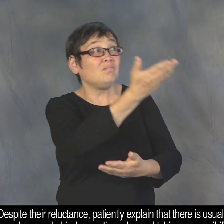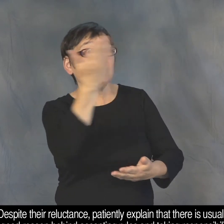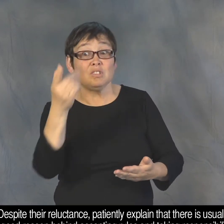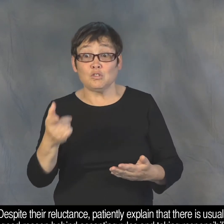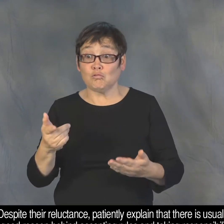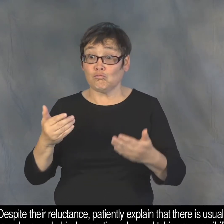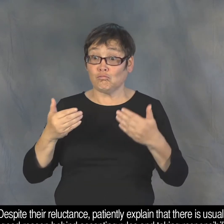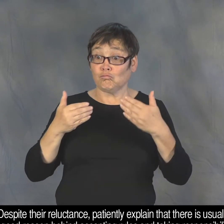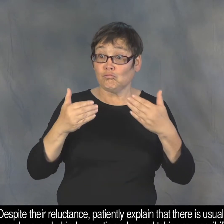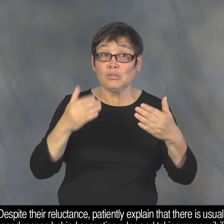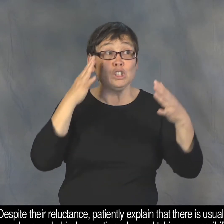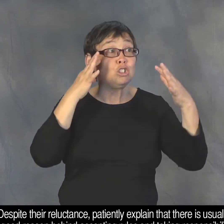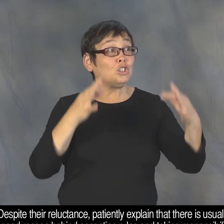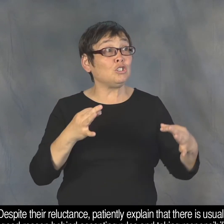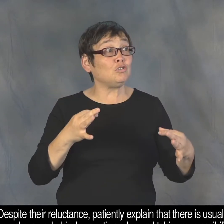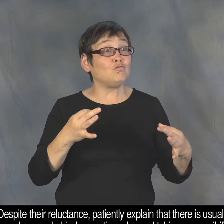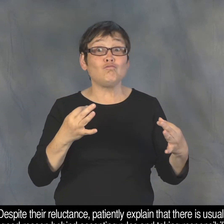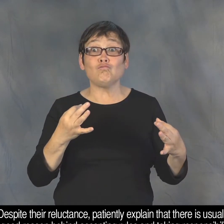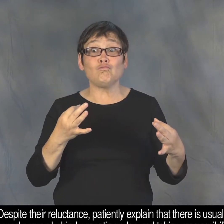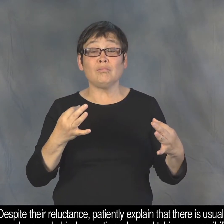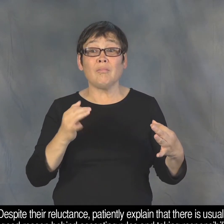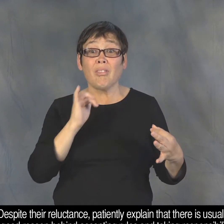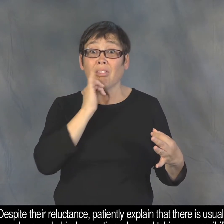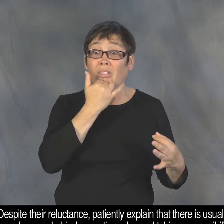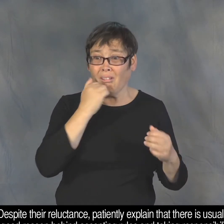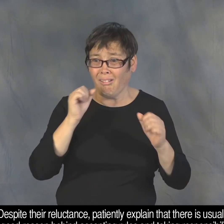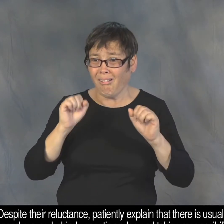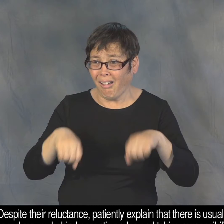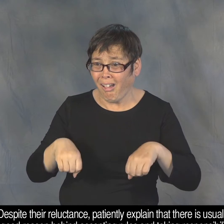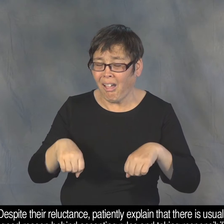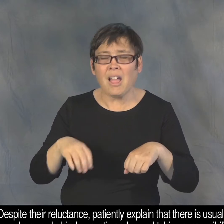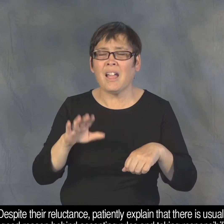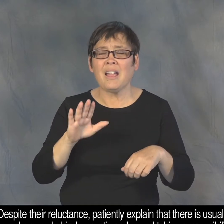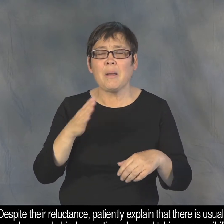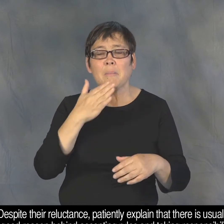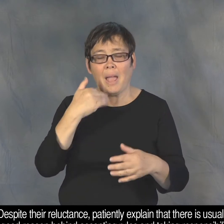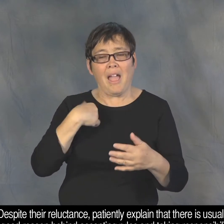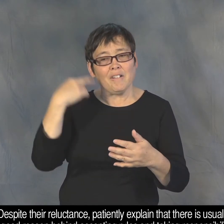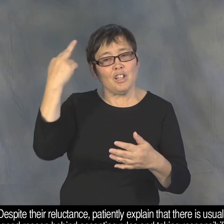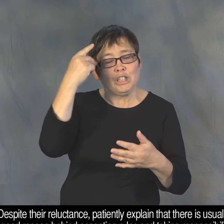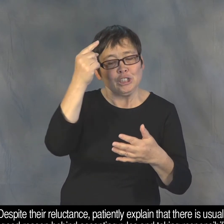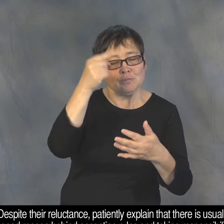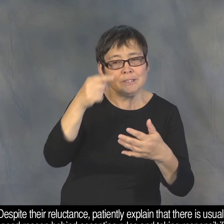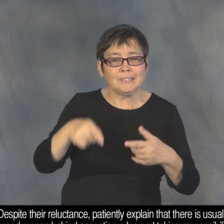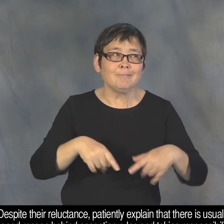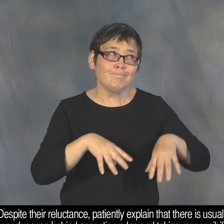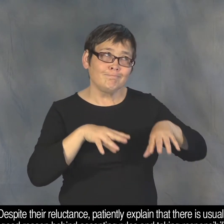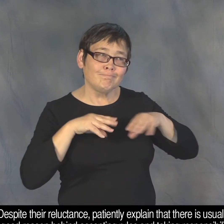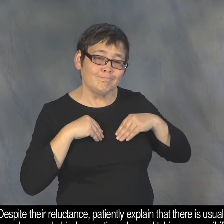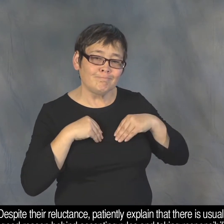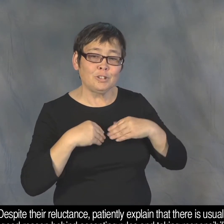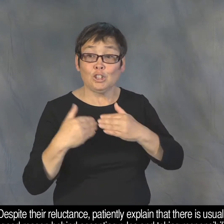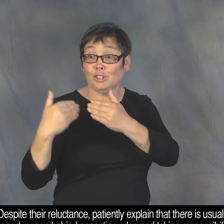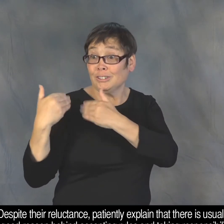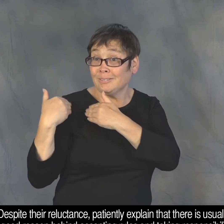Despite their reluctance, patiently explain there is usually a good reason behind accepting rules and